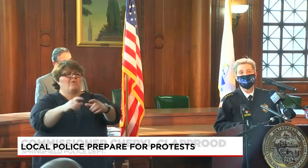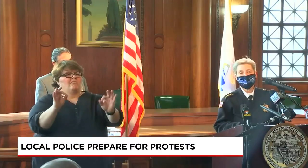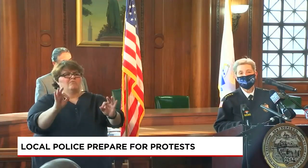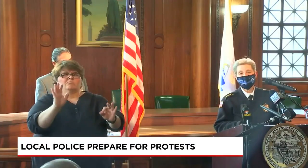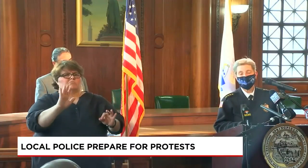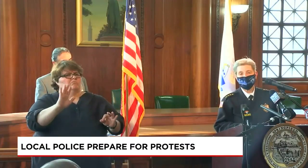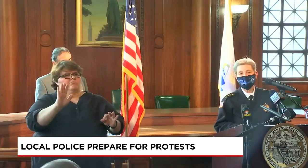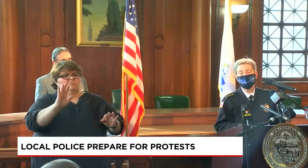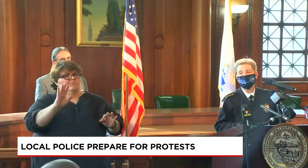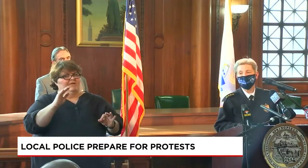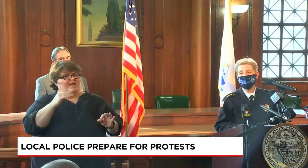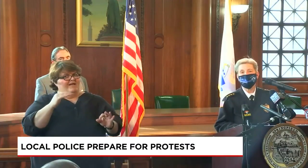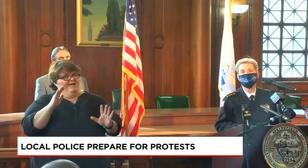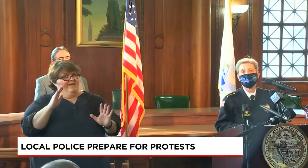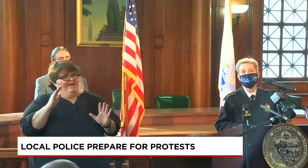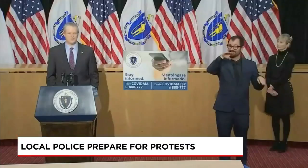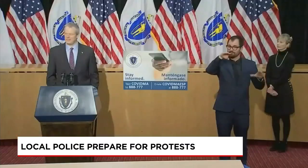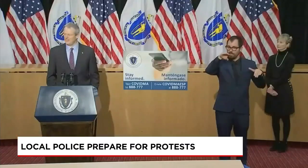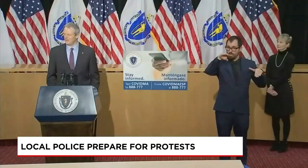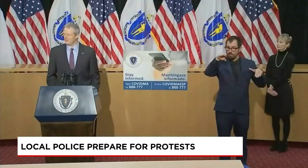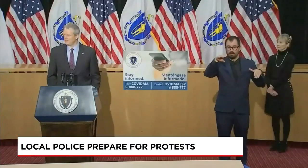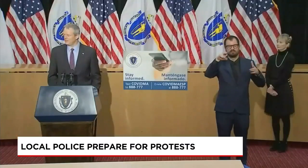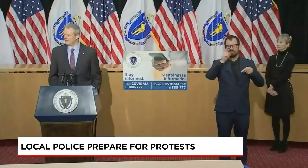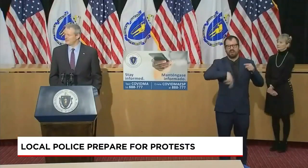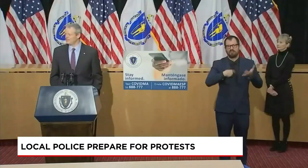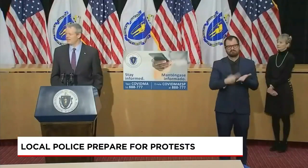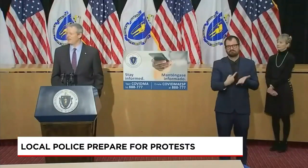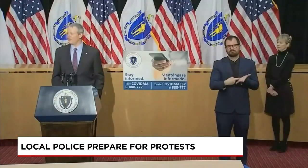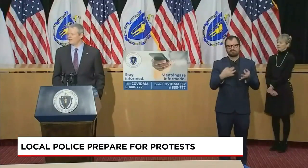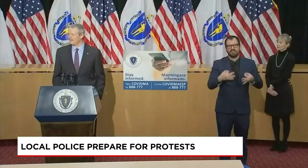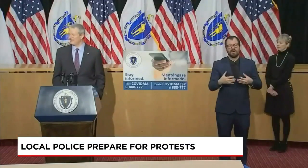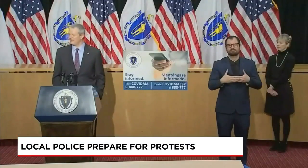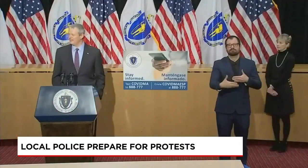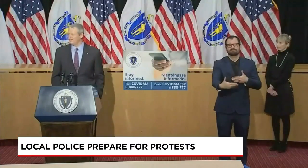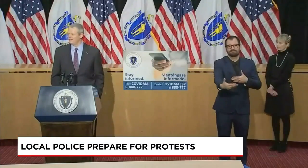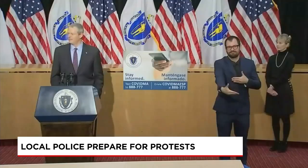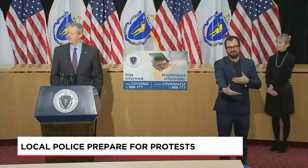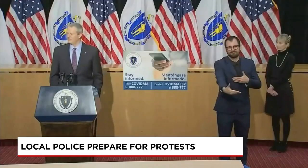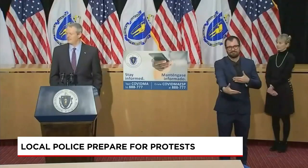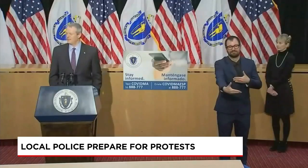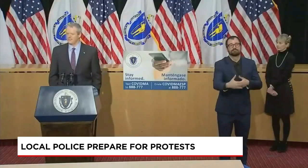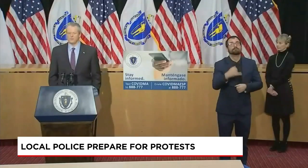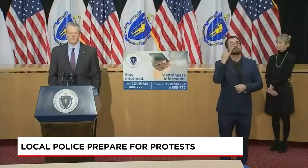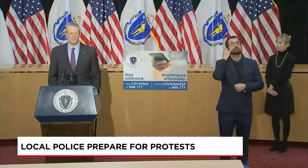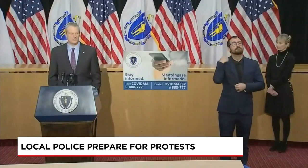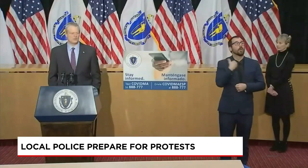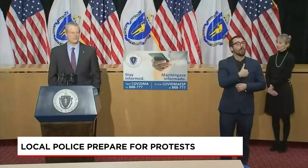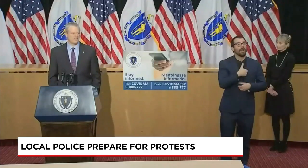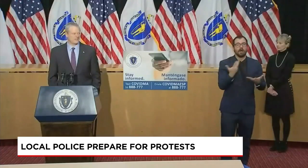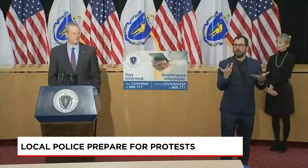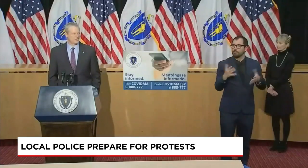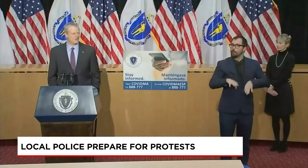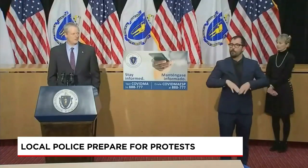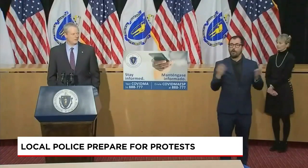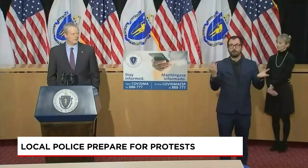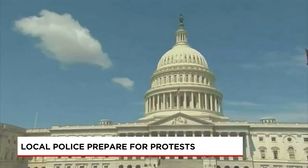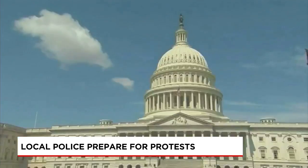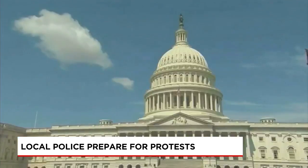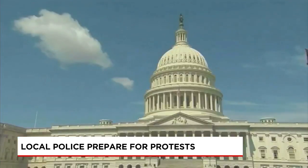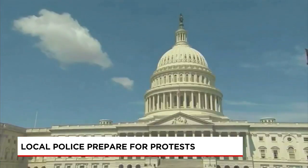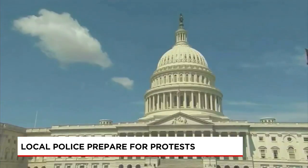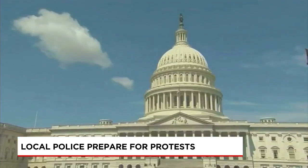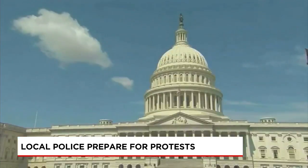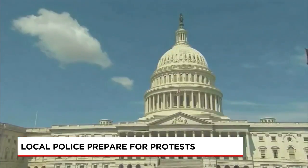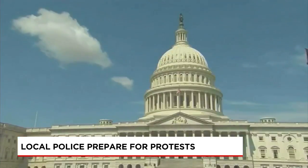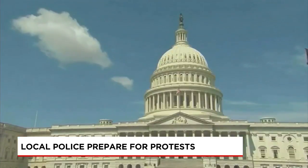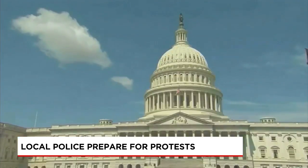indicated for Springfield or Worcester. Governor Charlie Baker has activated about 1,000 Massachusetts National Guard members, half